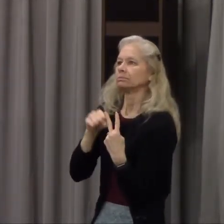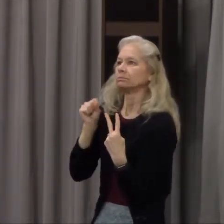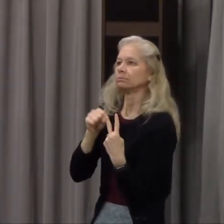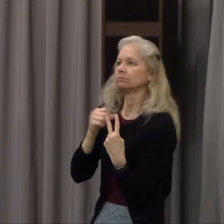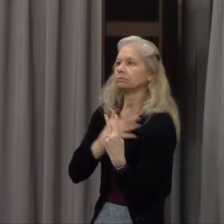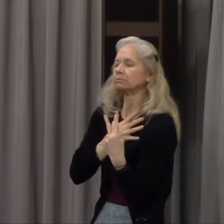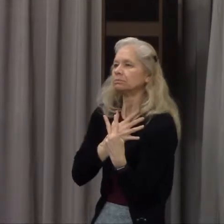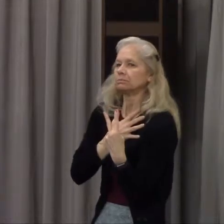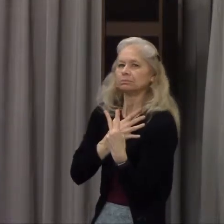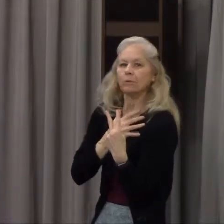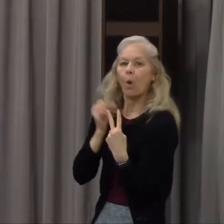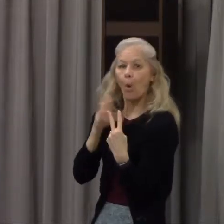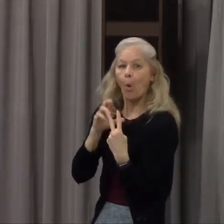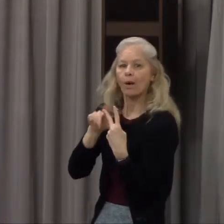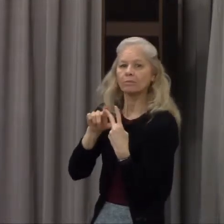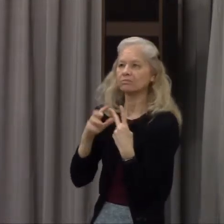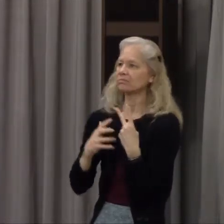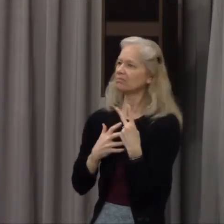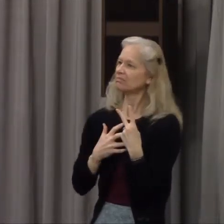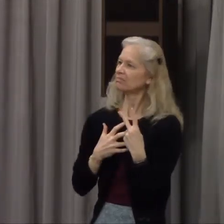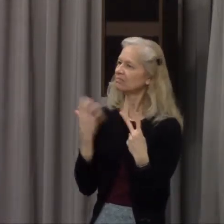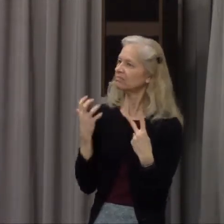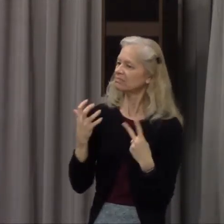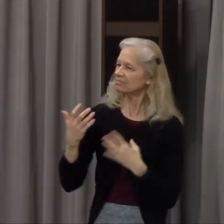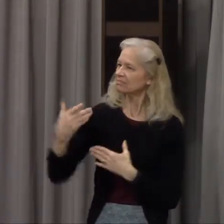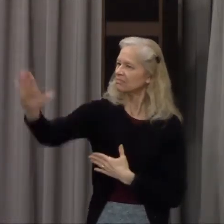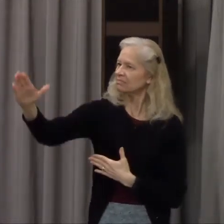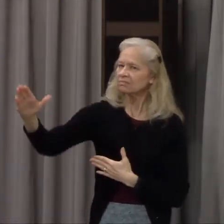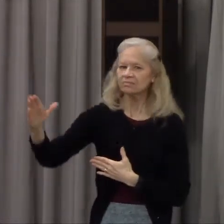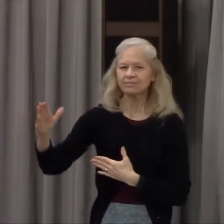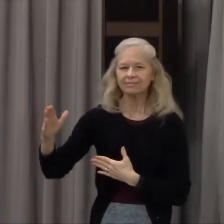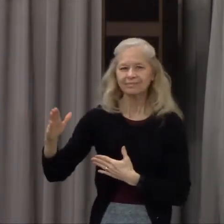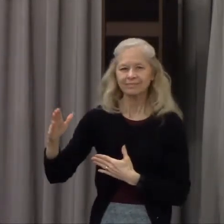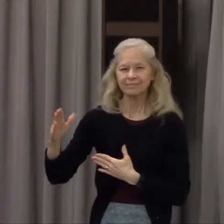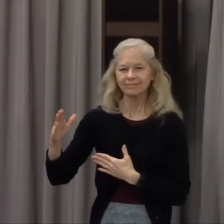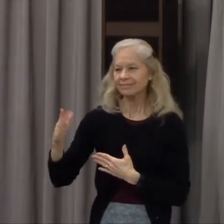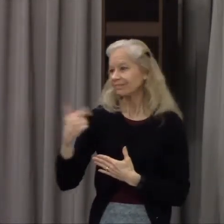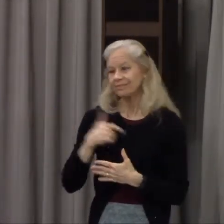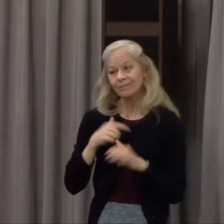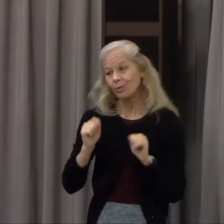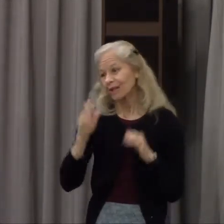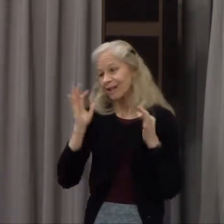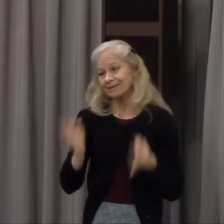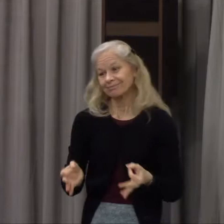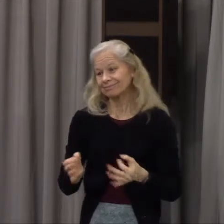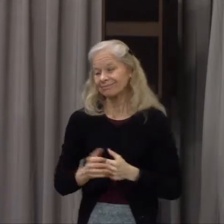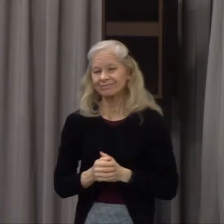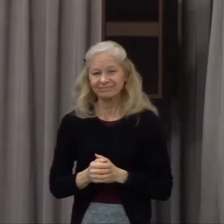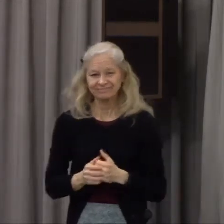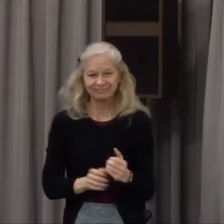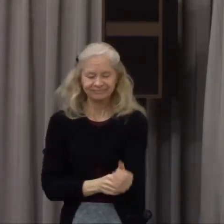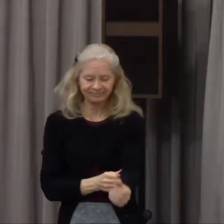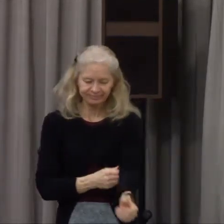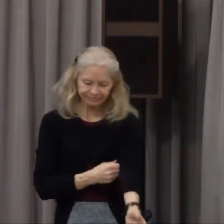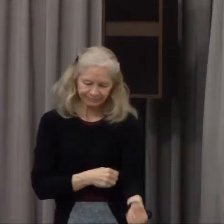the leaders gathered him before the council, the Sanhedrin, and so many miracles he was performing, great preaching,